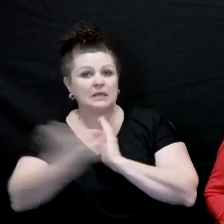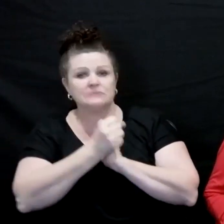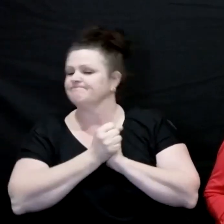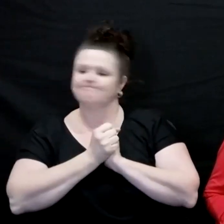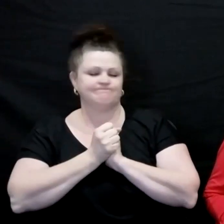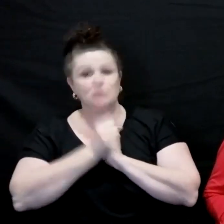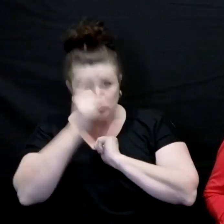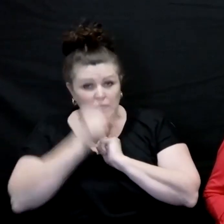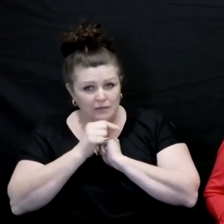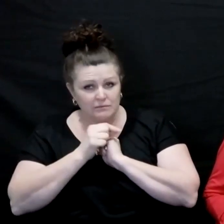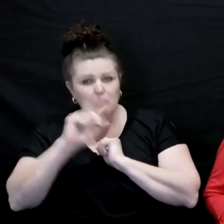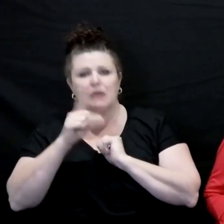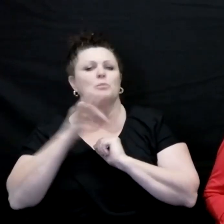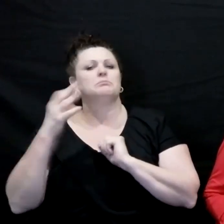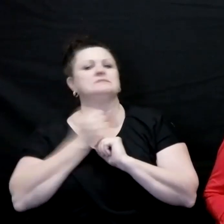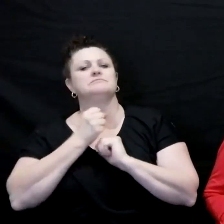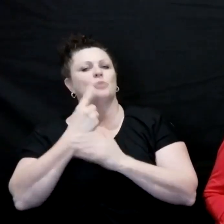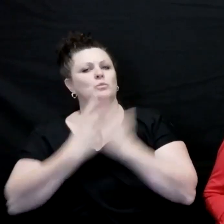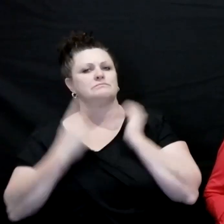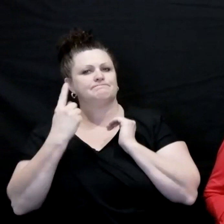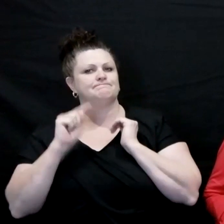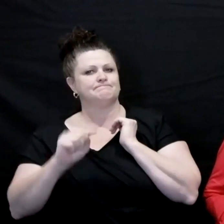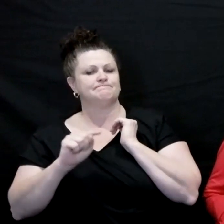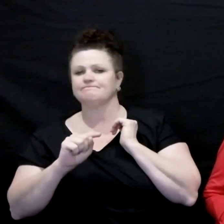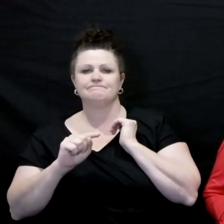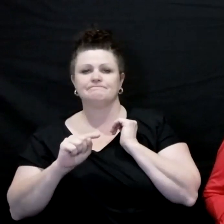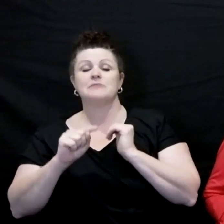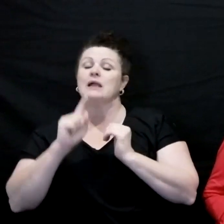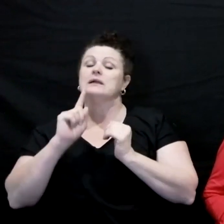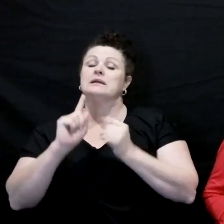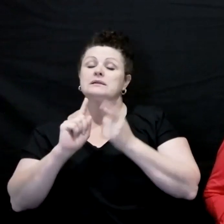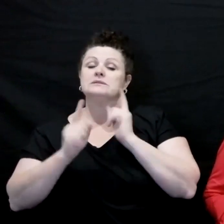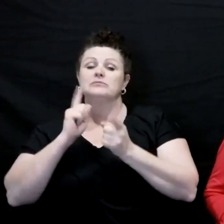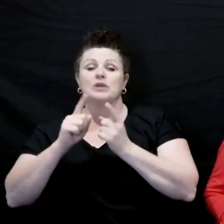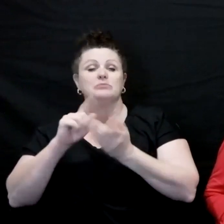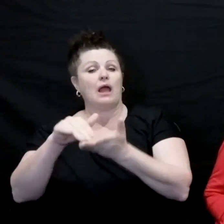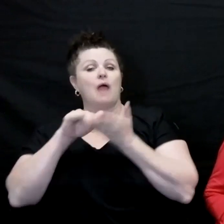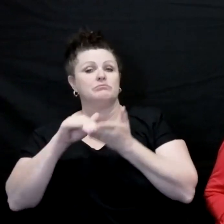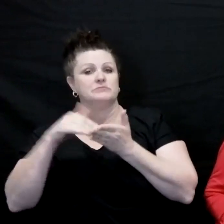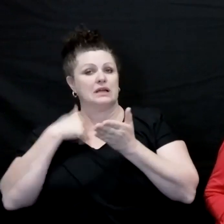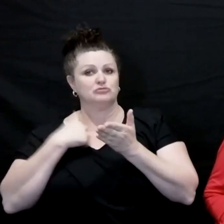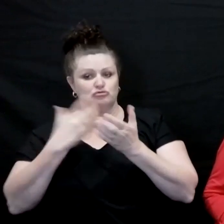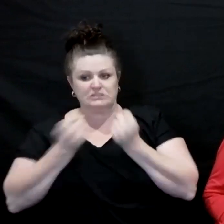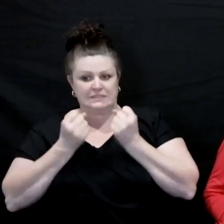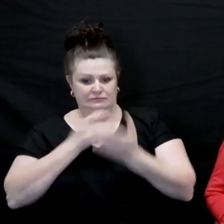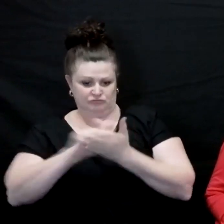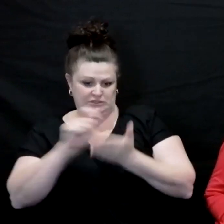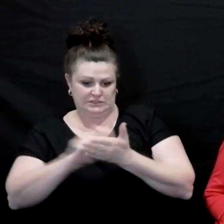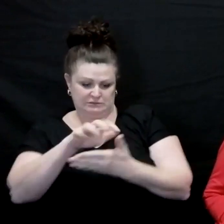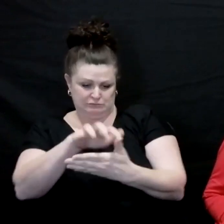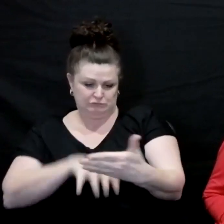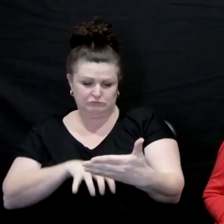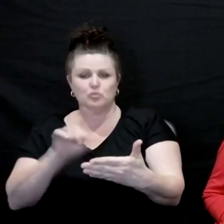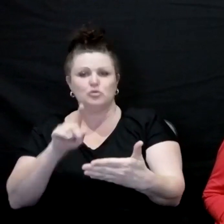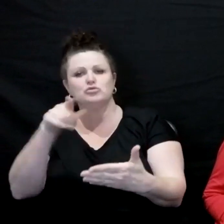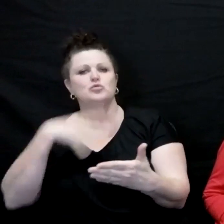You can, and a lot of times it is really actually very helpful for us to have information on